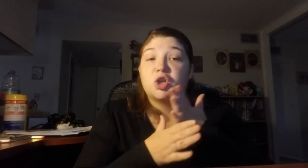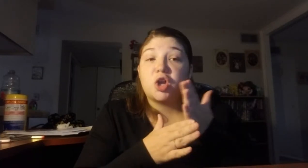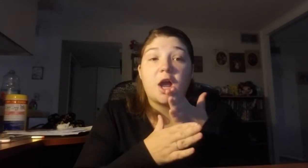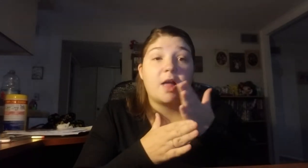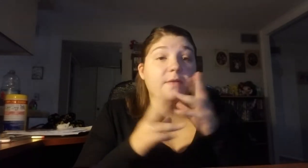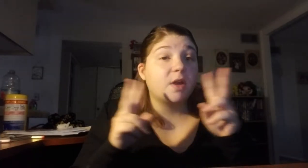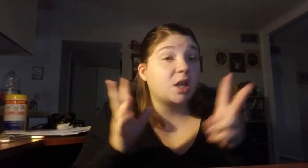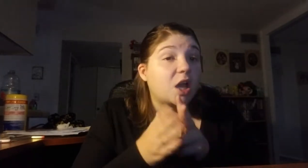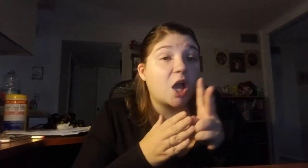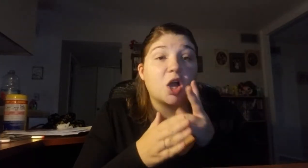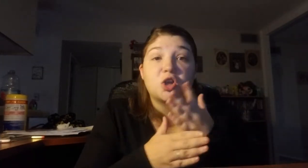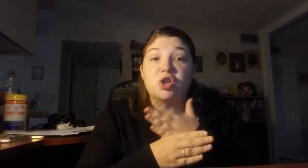Share the video,